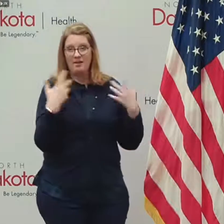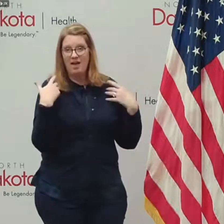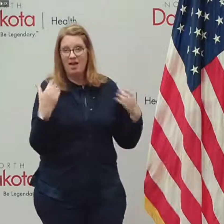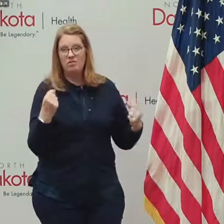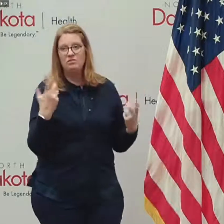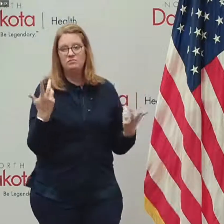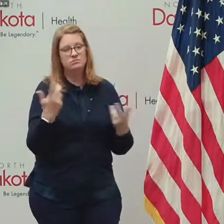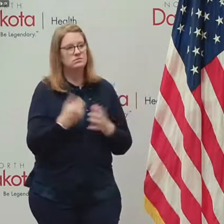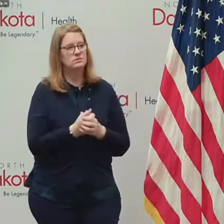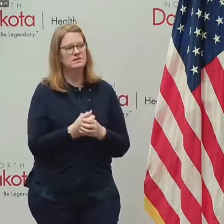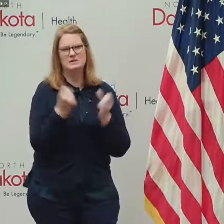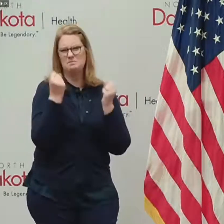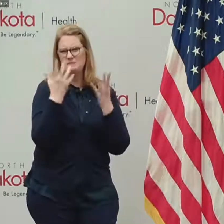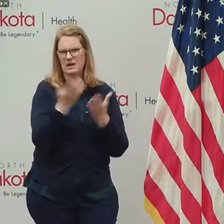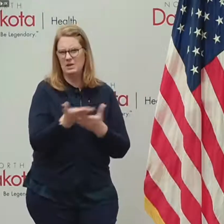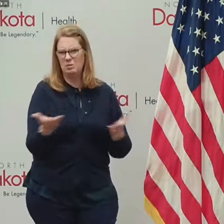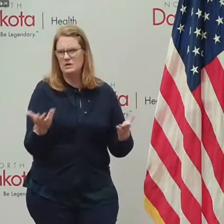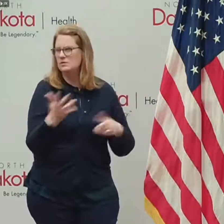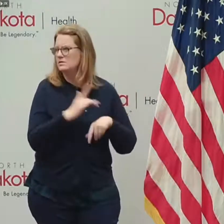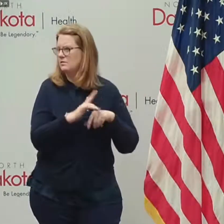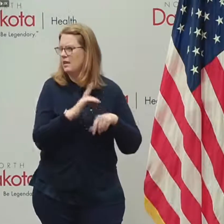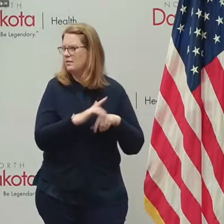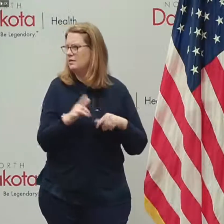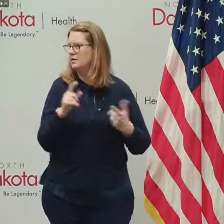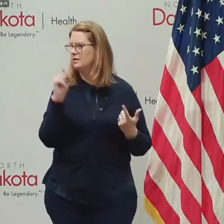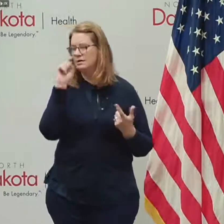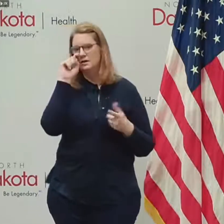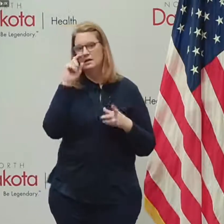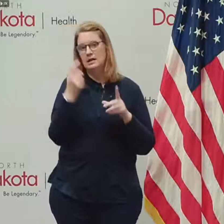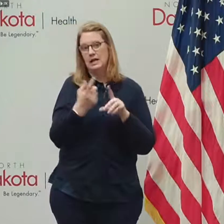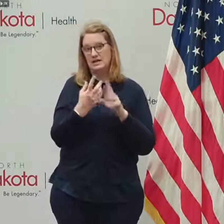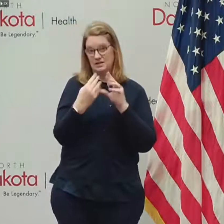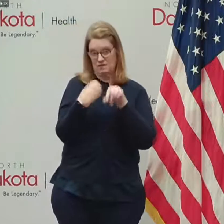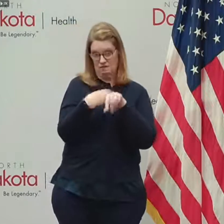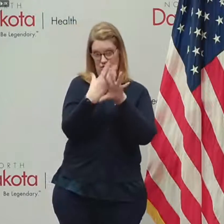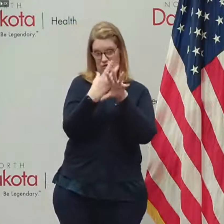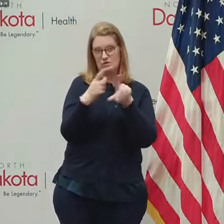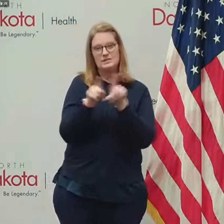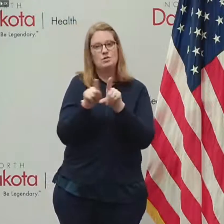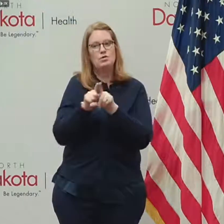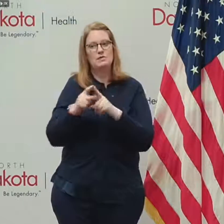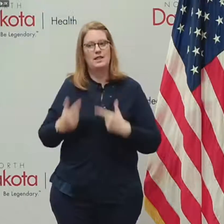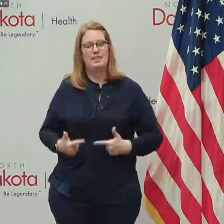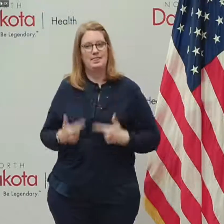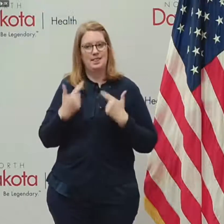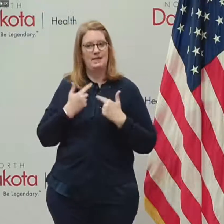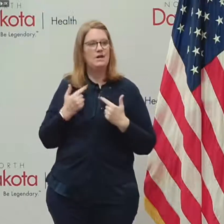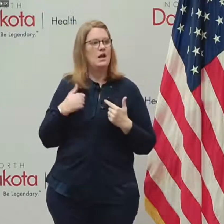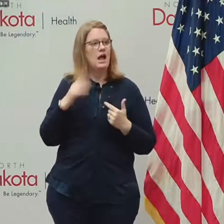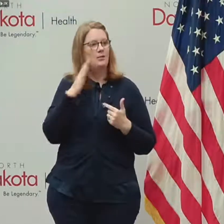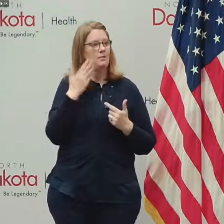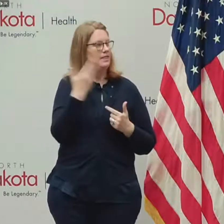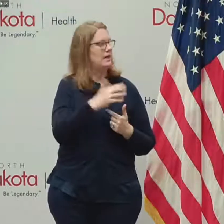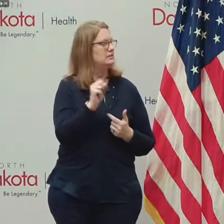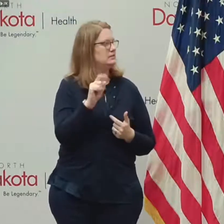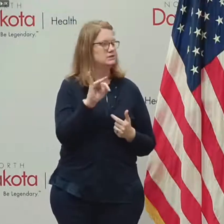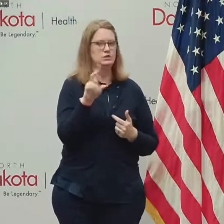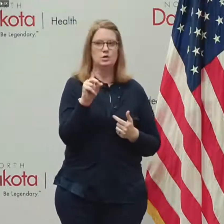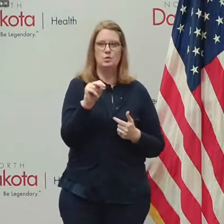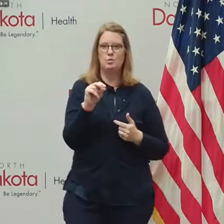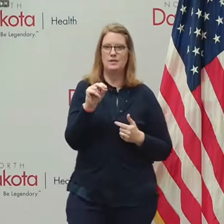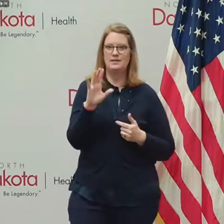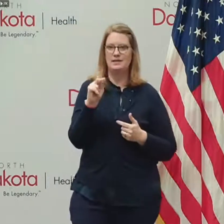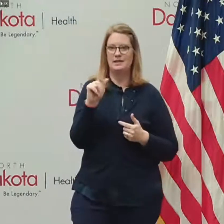are going to be so many resources here. And while this is going to be virtual, it is also live. I'll be in the studio with Catherine. Our